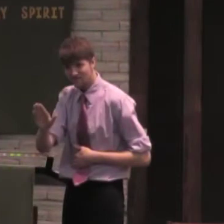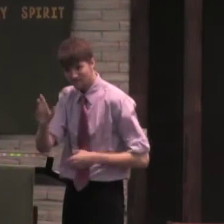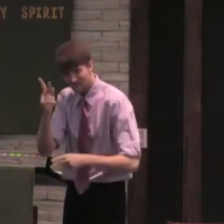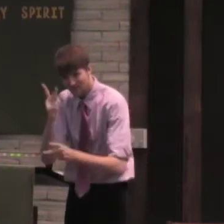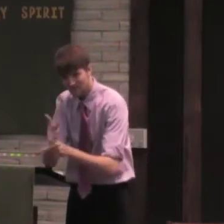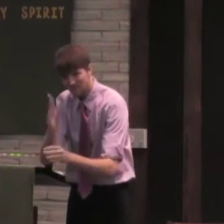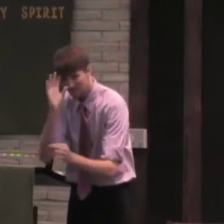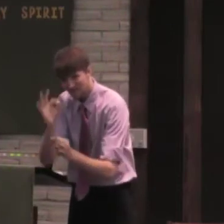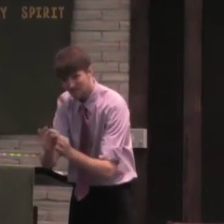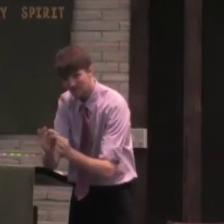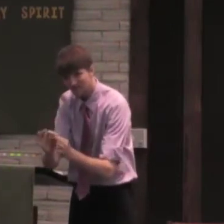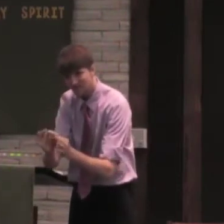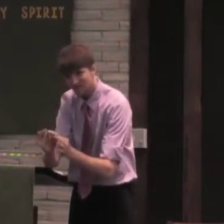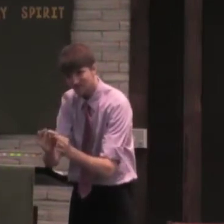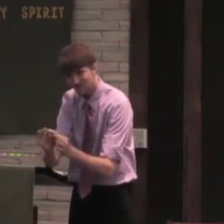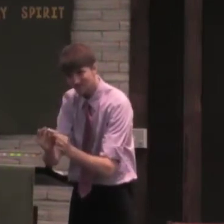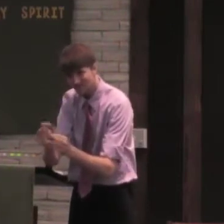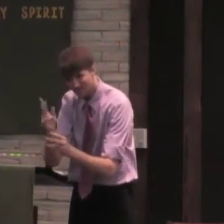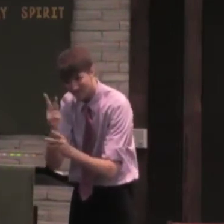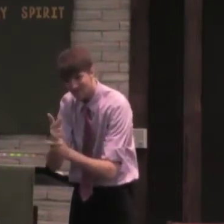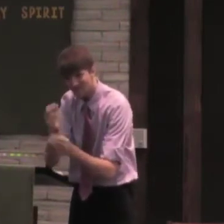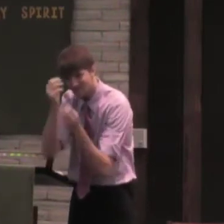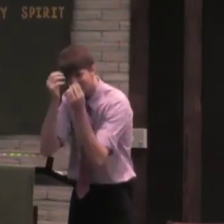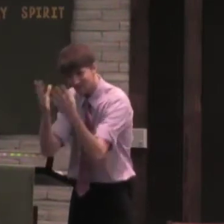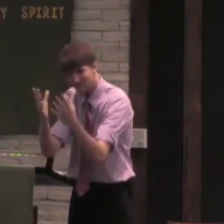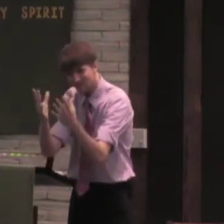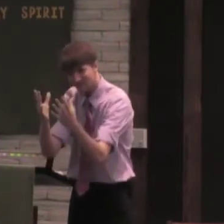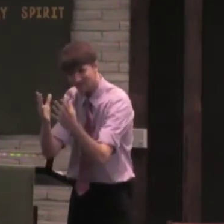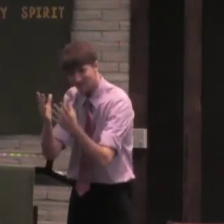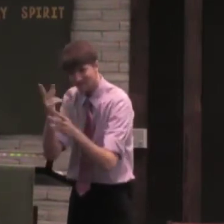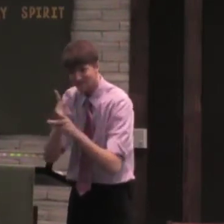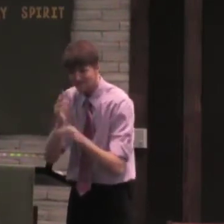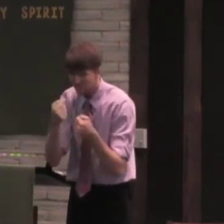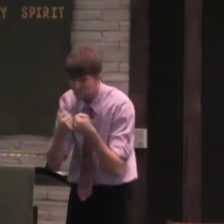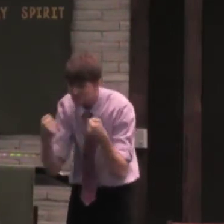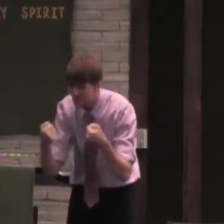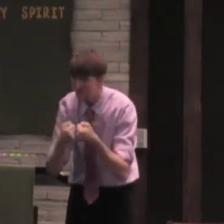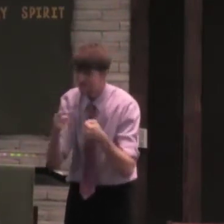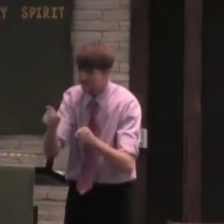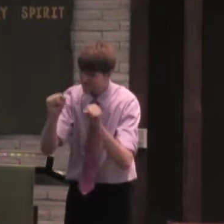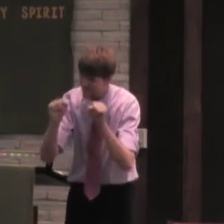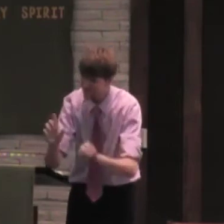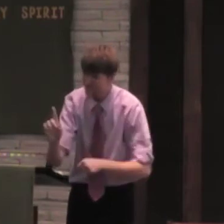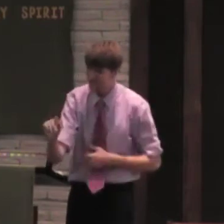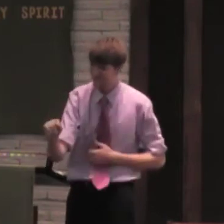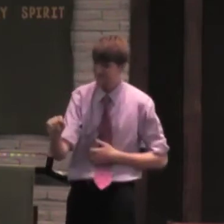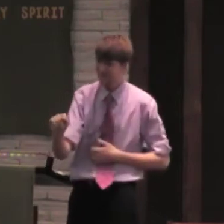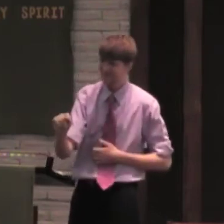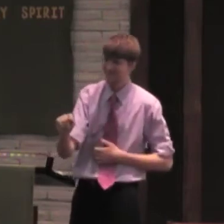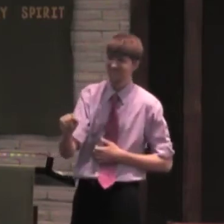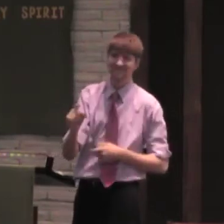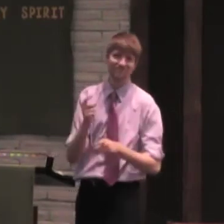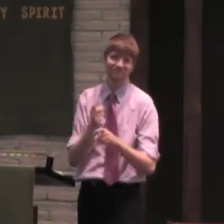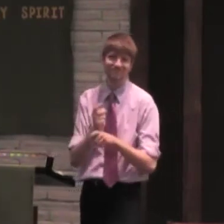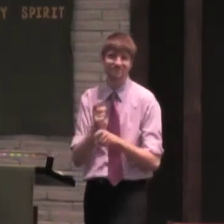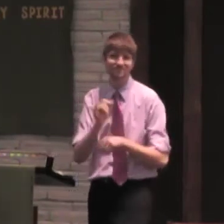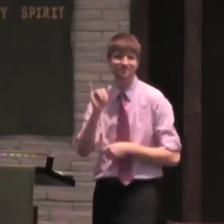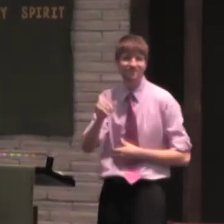tall. Elijah, keep your faith. Keep your obedience to God. Keep doing your stretches. It